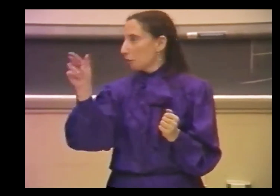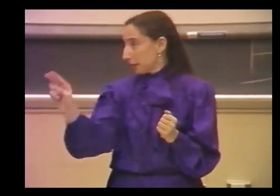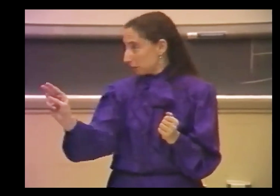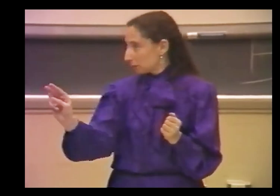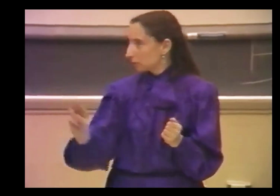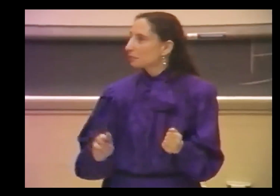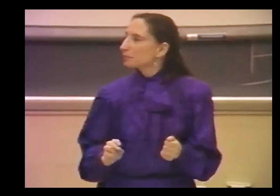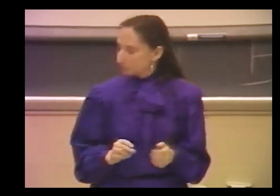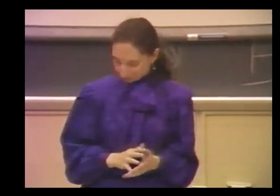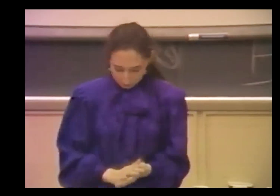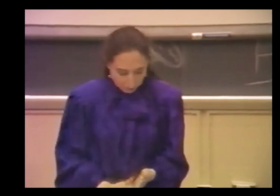Foreman.